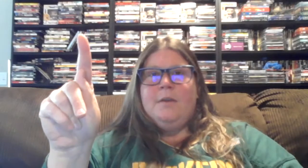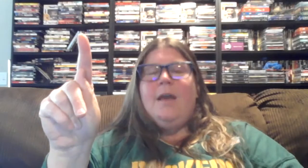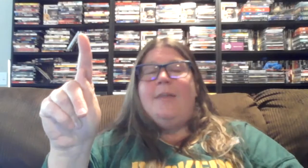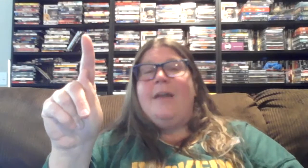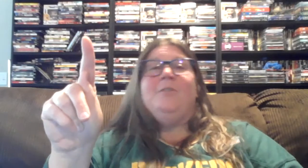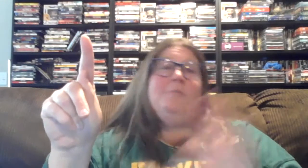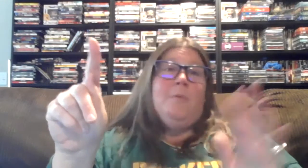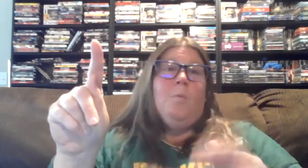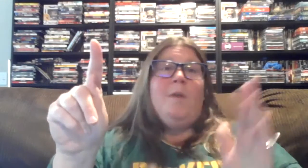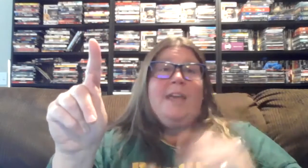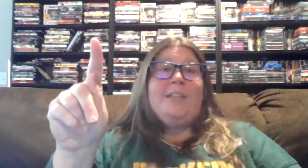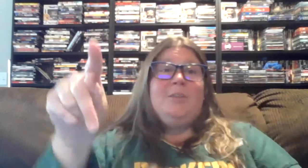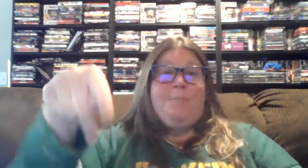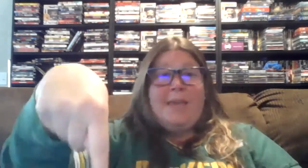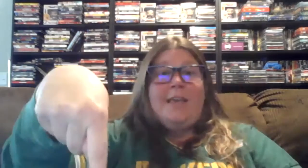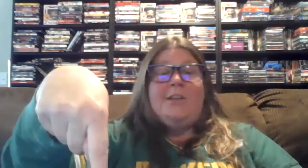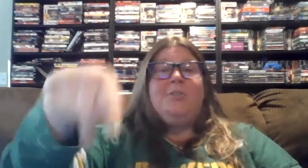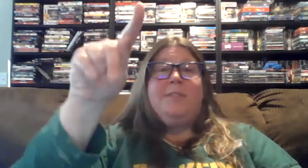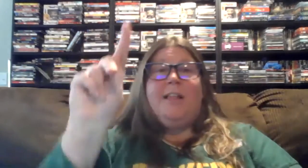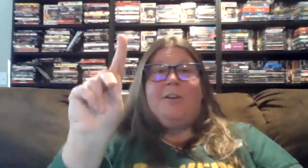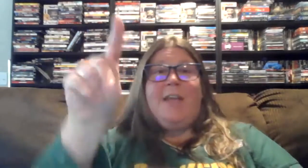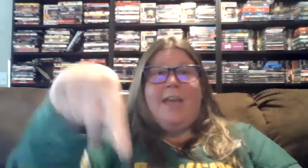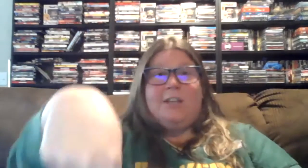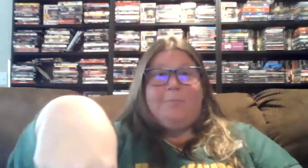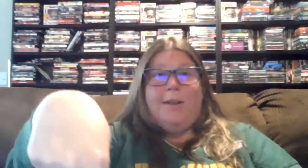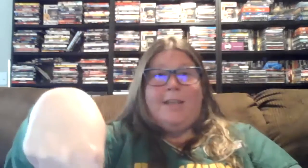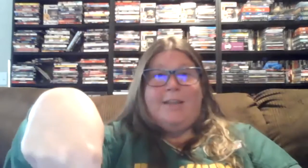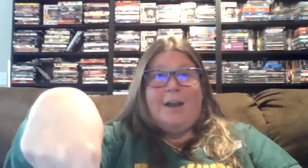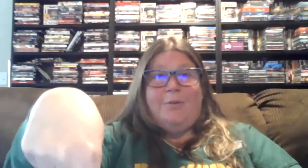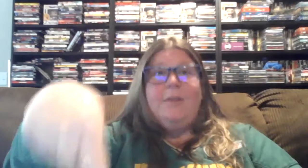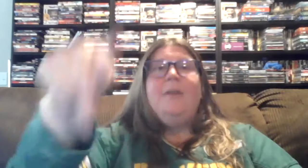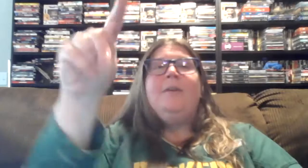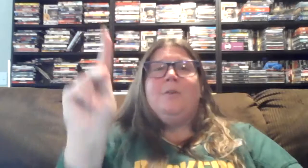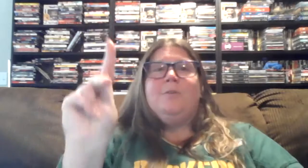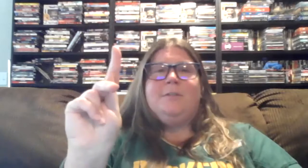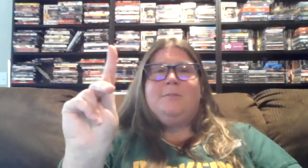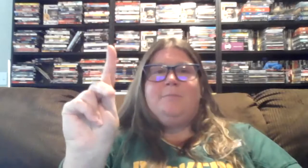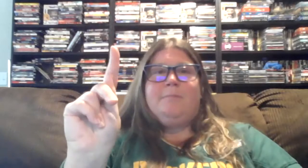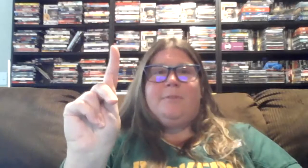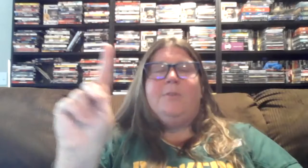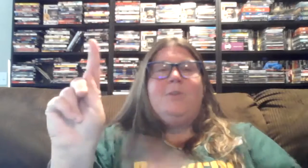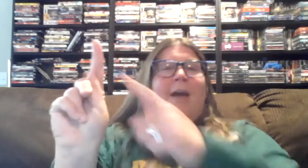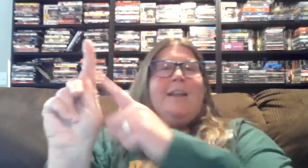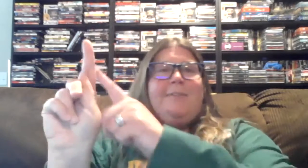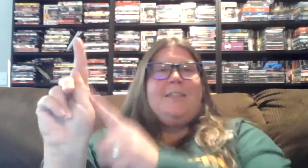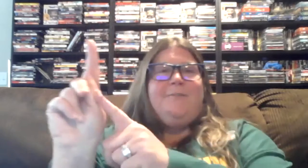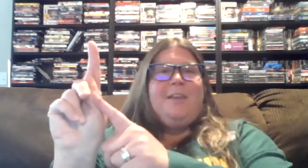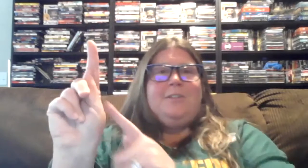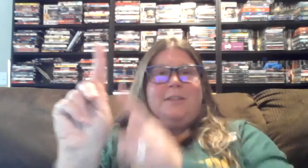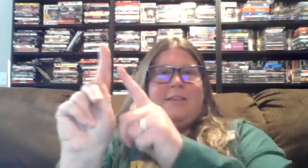And then when we get to it, P, you're doing the letter K just pointing down. So just so you kind of get the signature